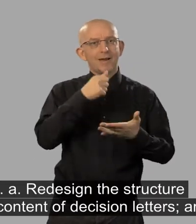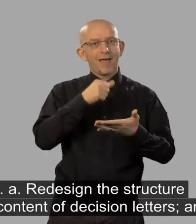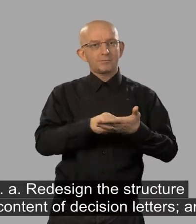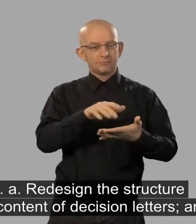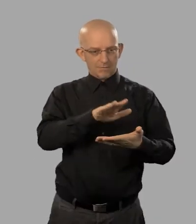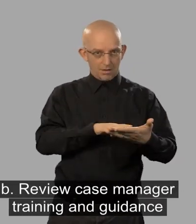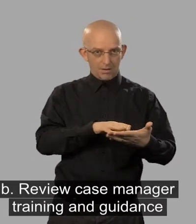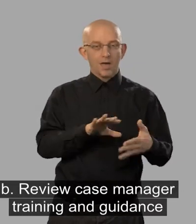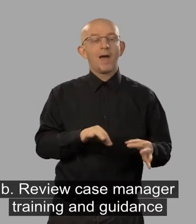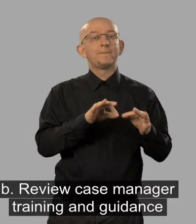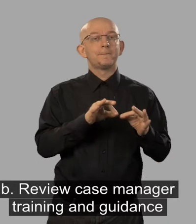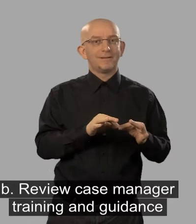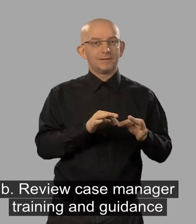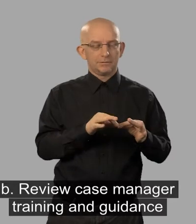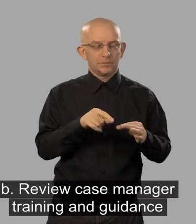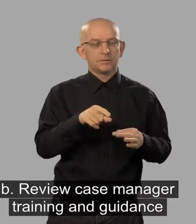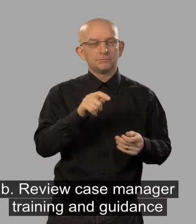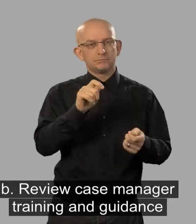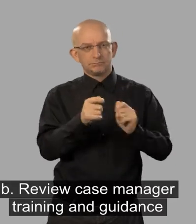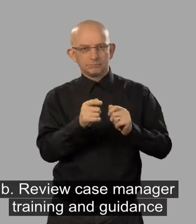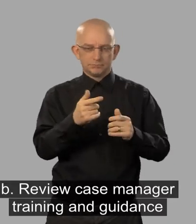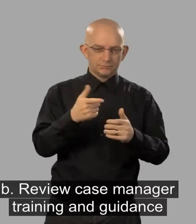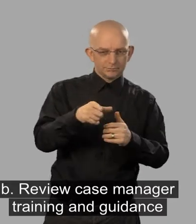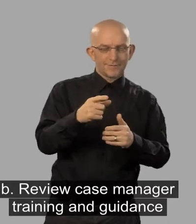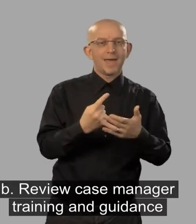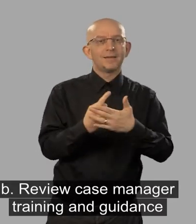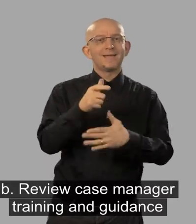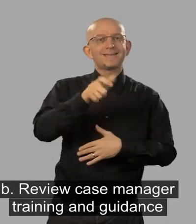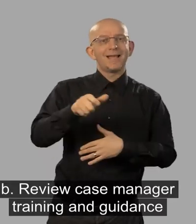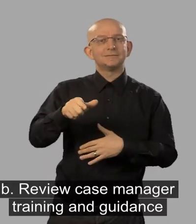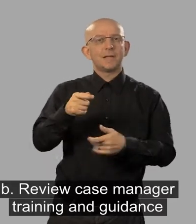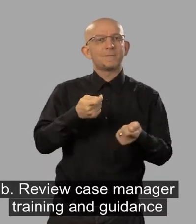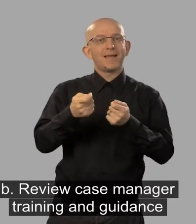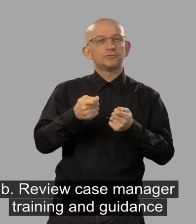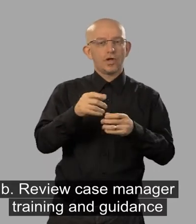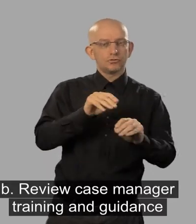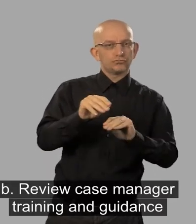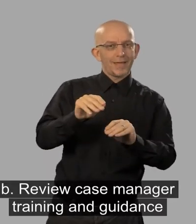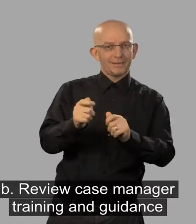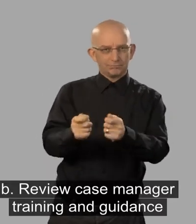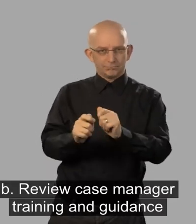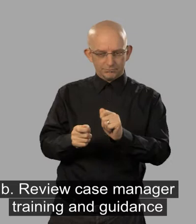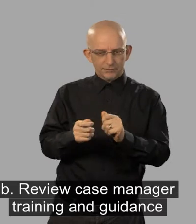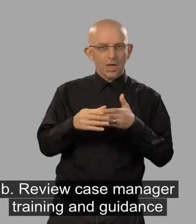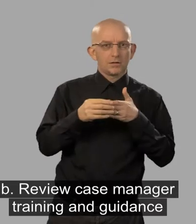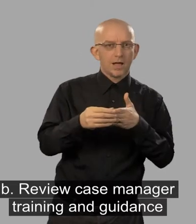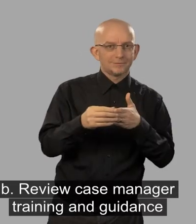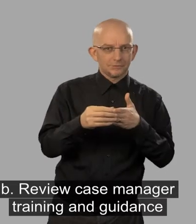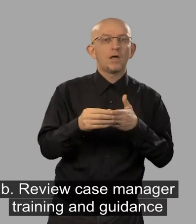content of decision letters, and b. Review case manager training and guidance to strengthen